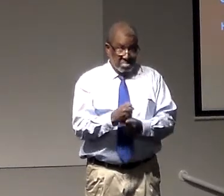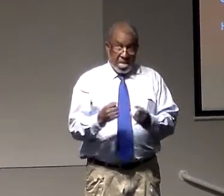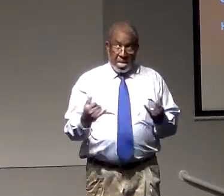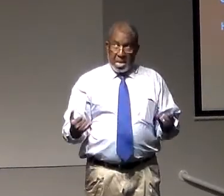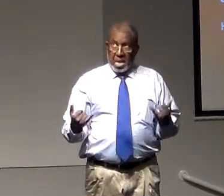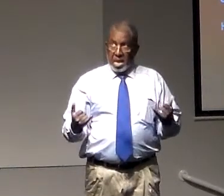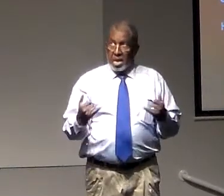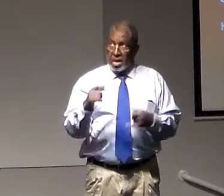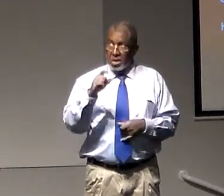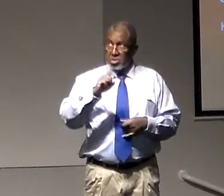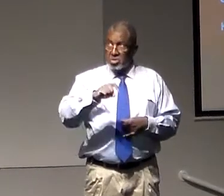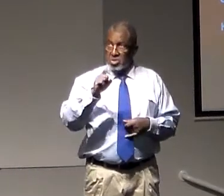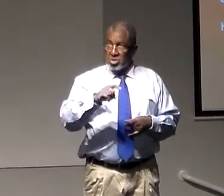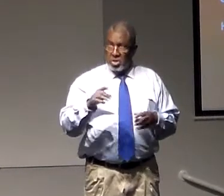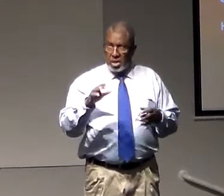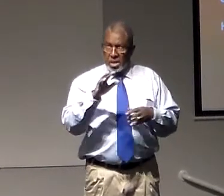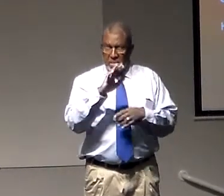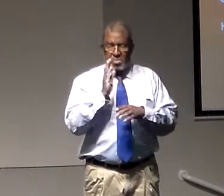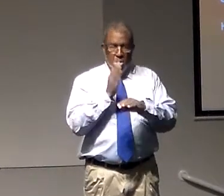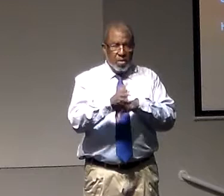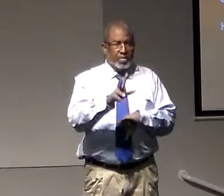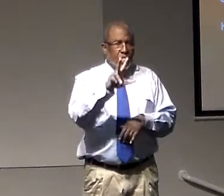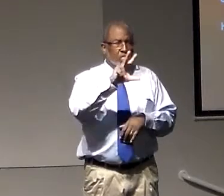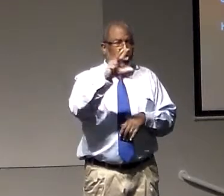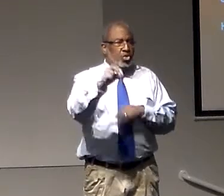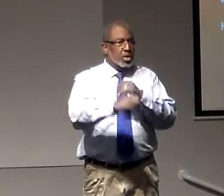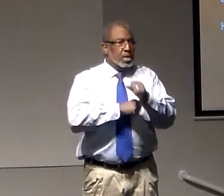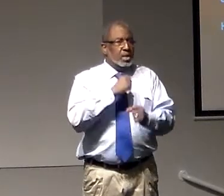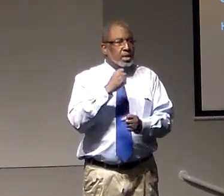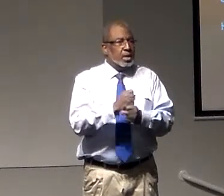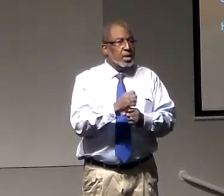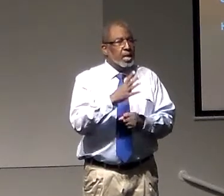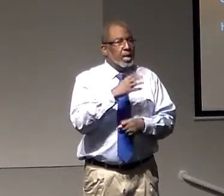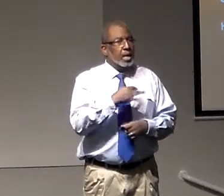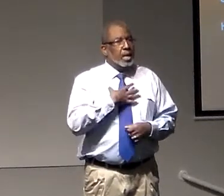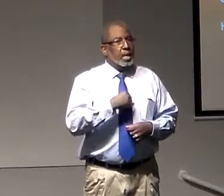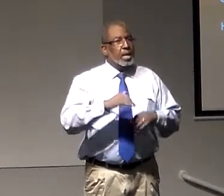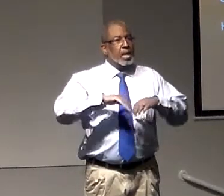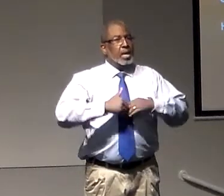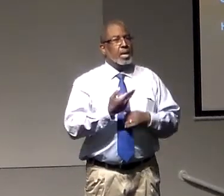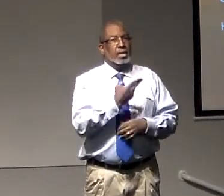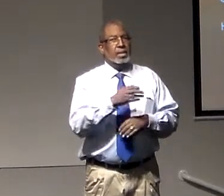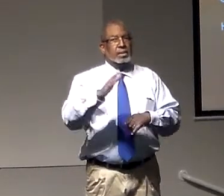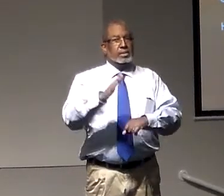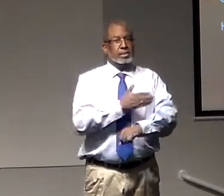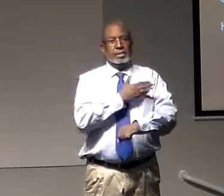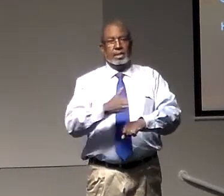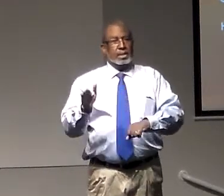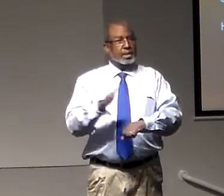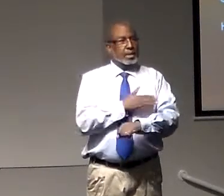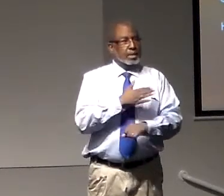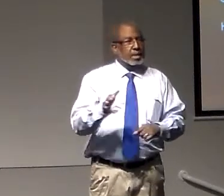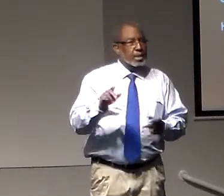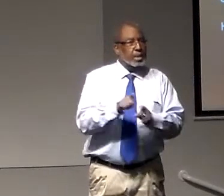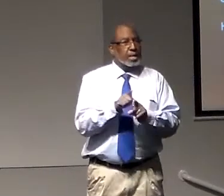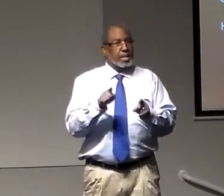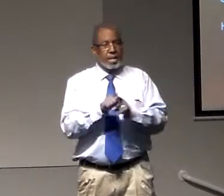years, and now he's supposed to be over 30 years of preaching. I like how he sings. He